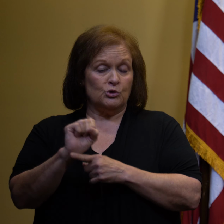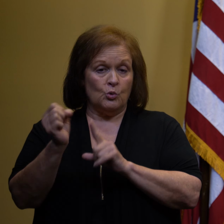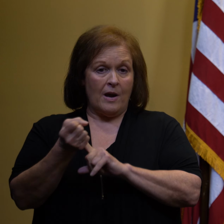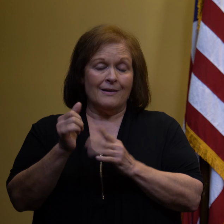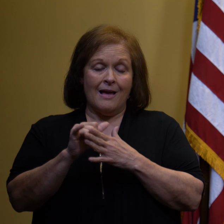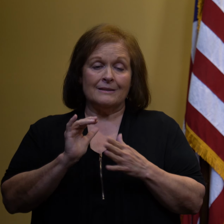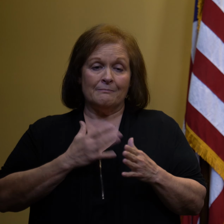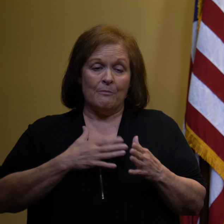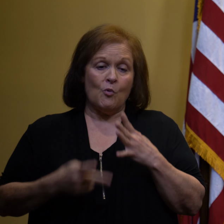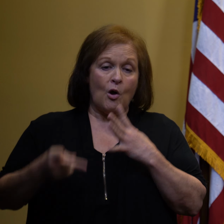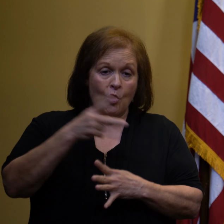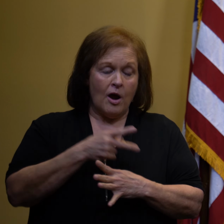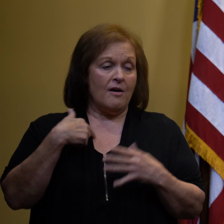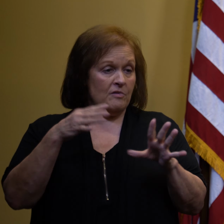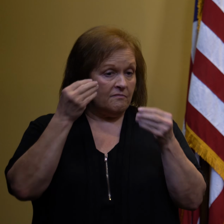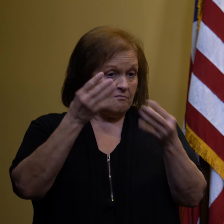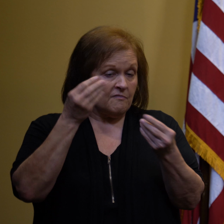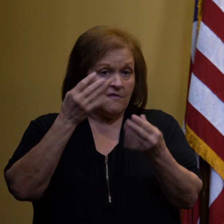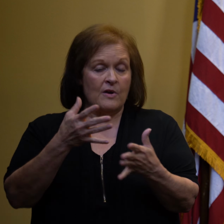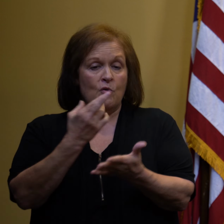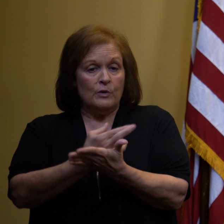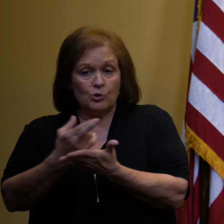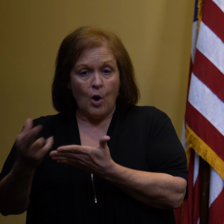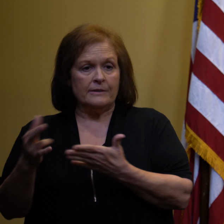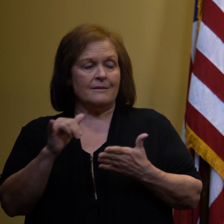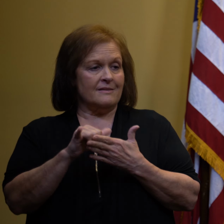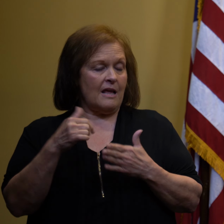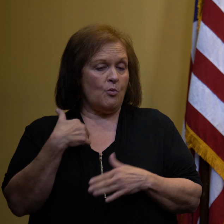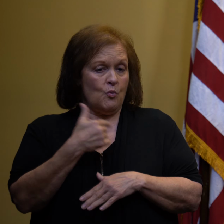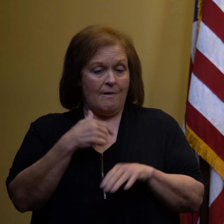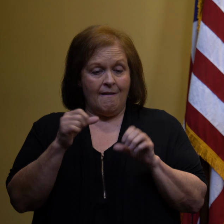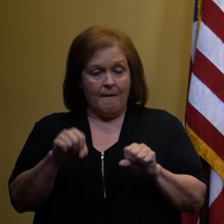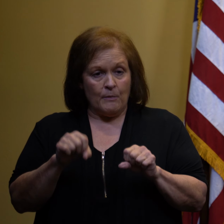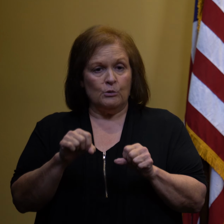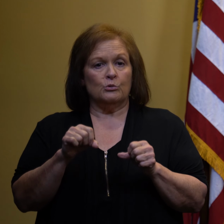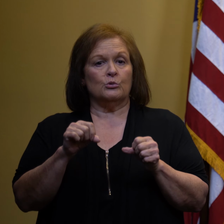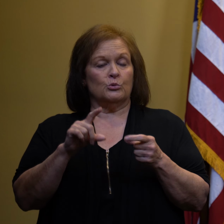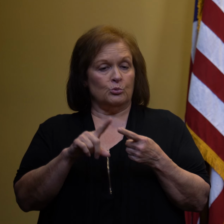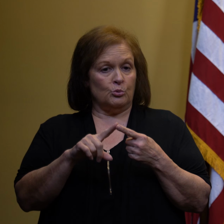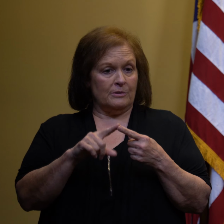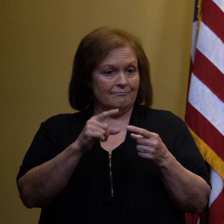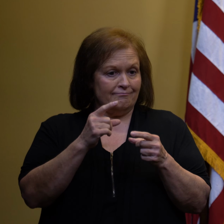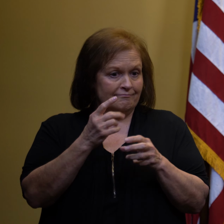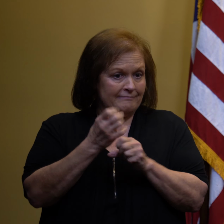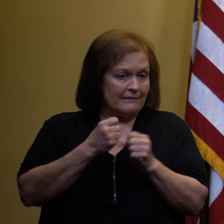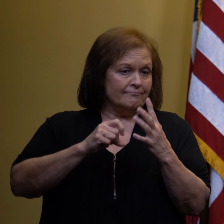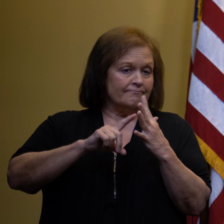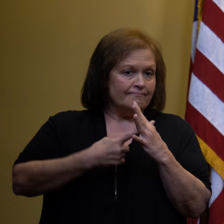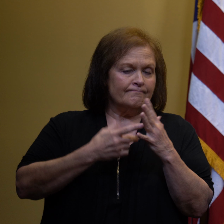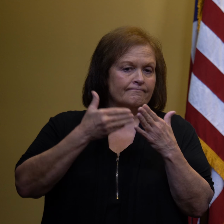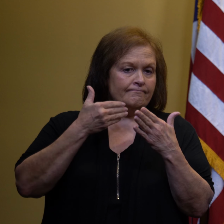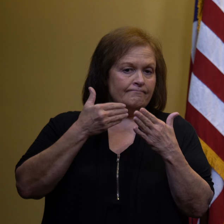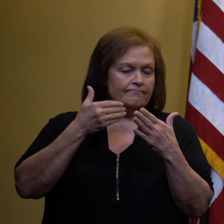We have given you information on resources that we have been able to garner relative to